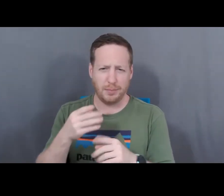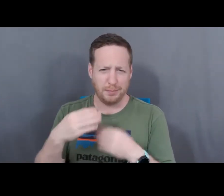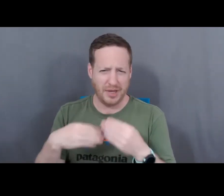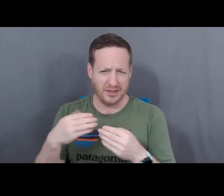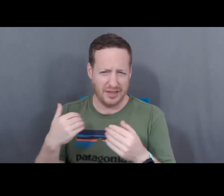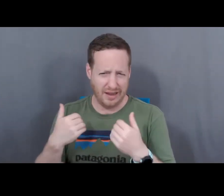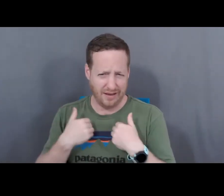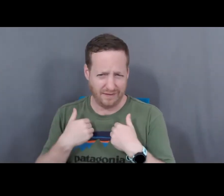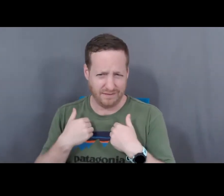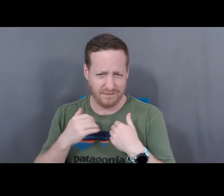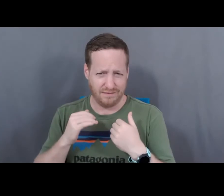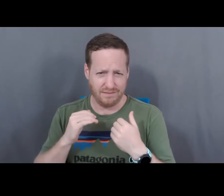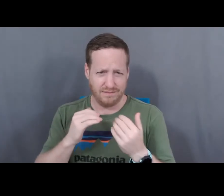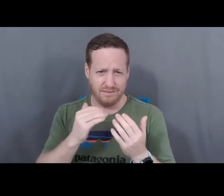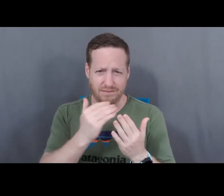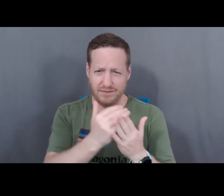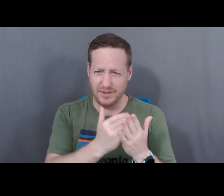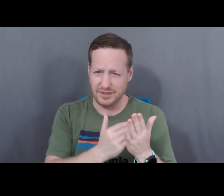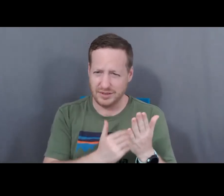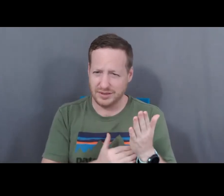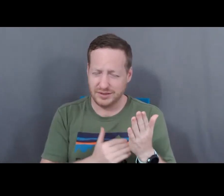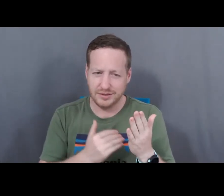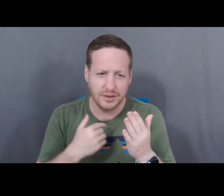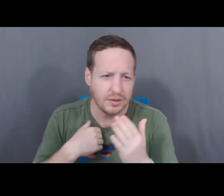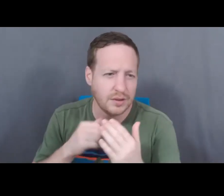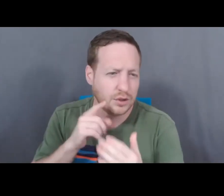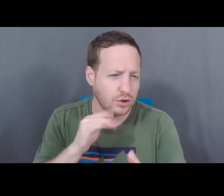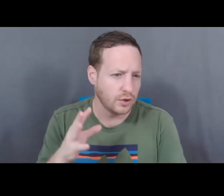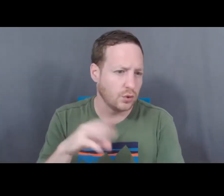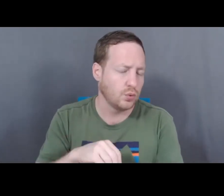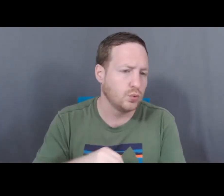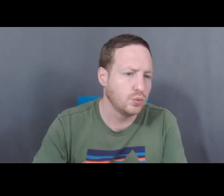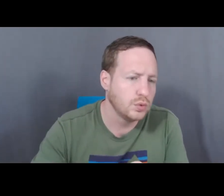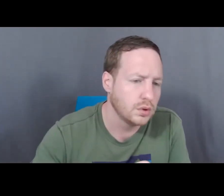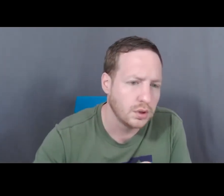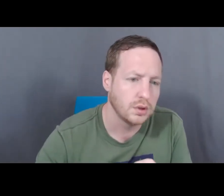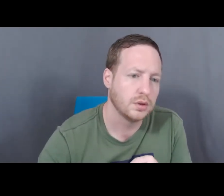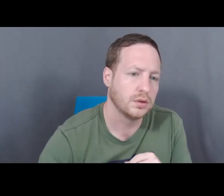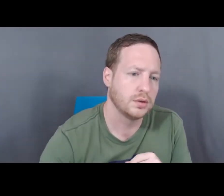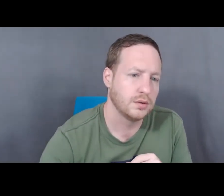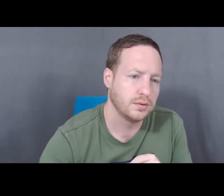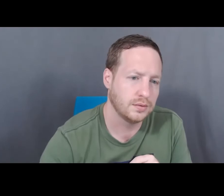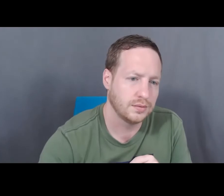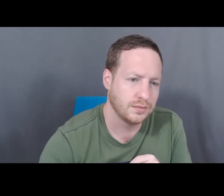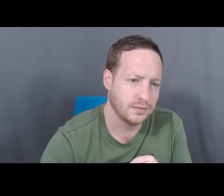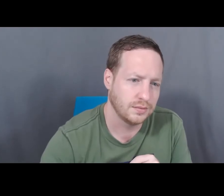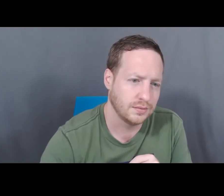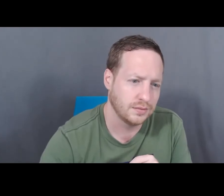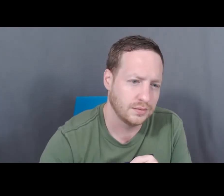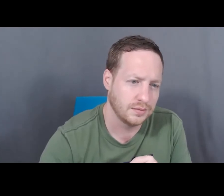one thing, Bethany, do you have a list that includes whose terms are